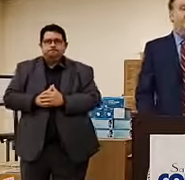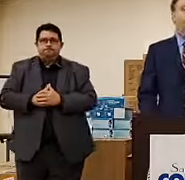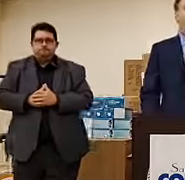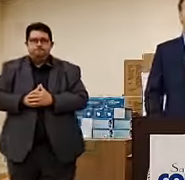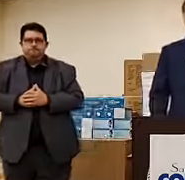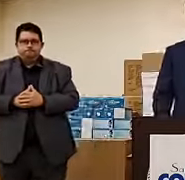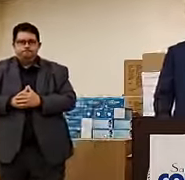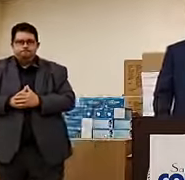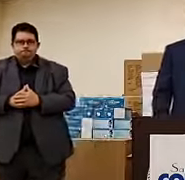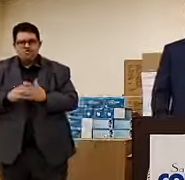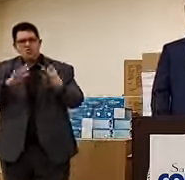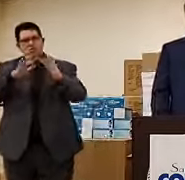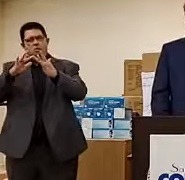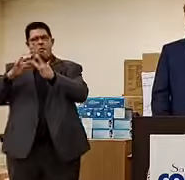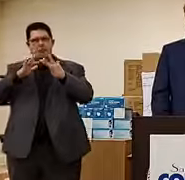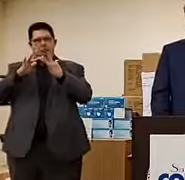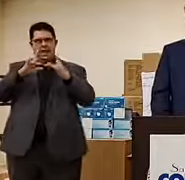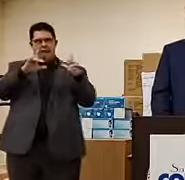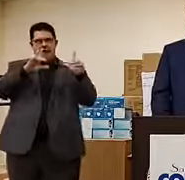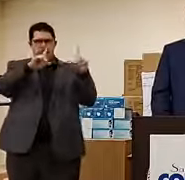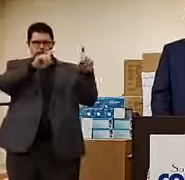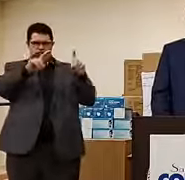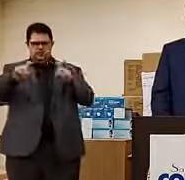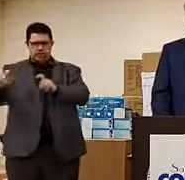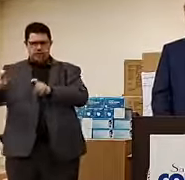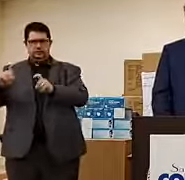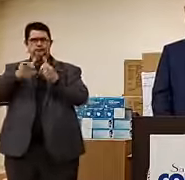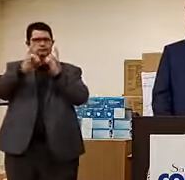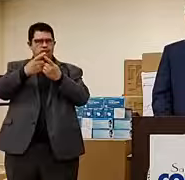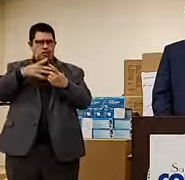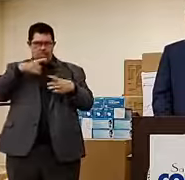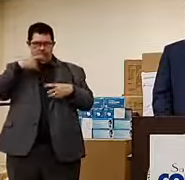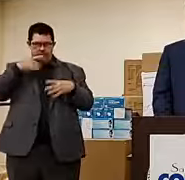Through an online survey, the Department of Public Health surveyed